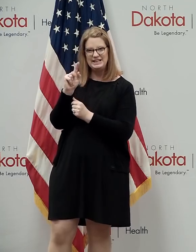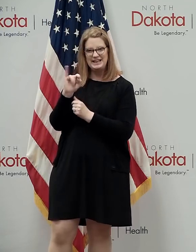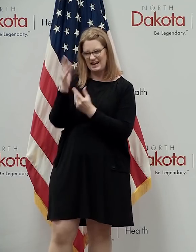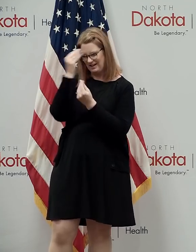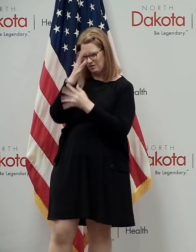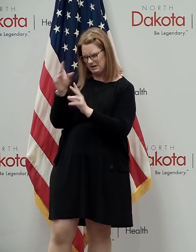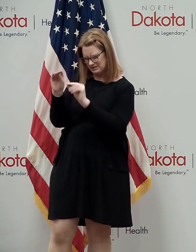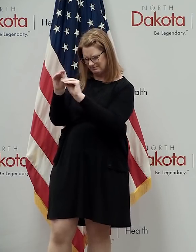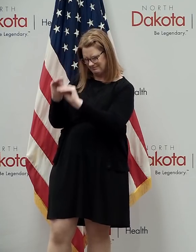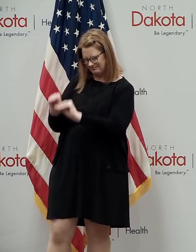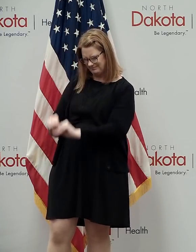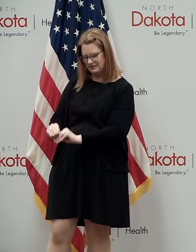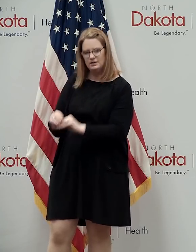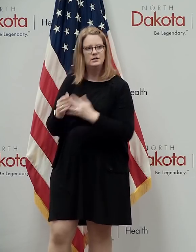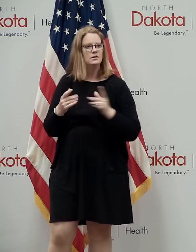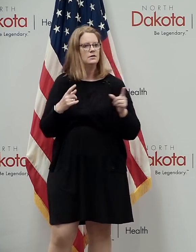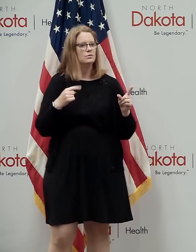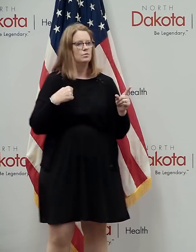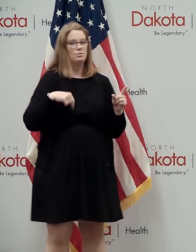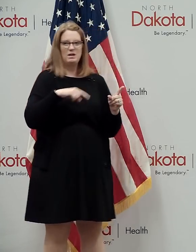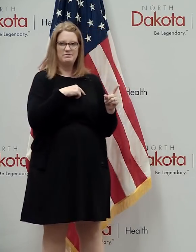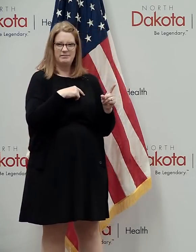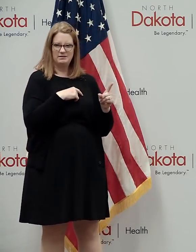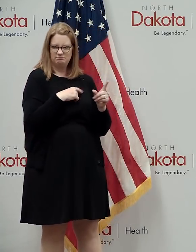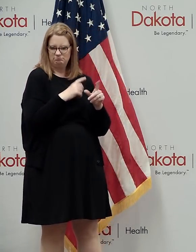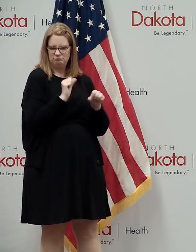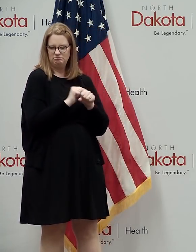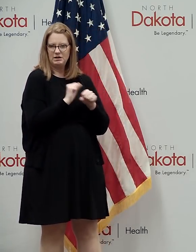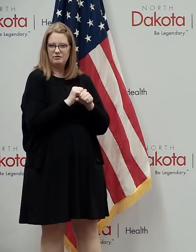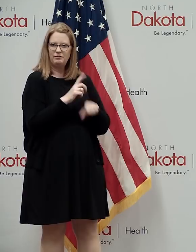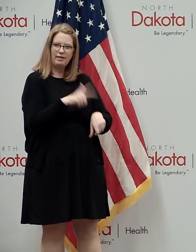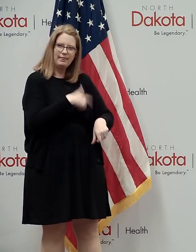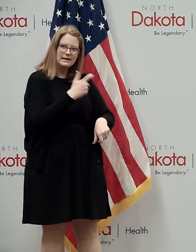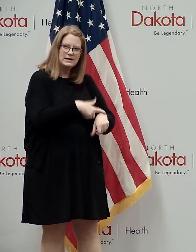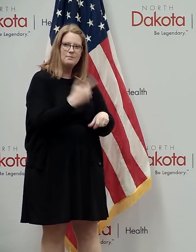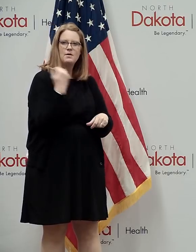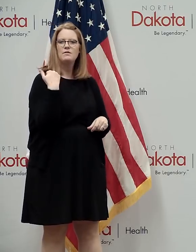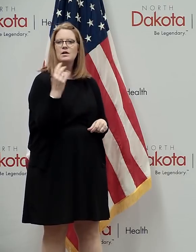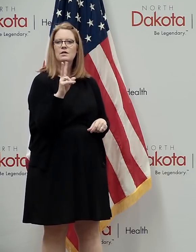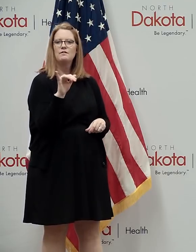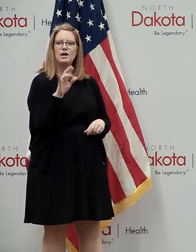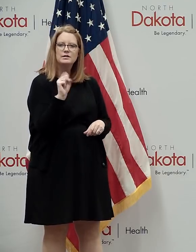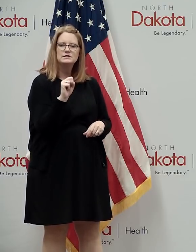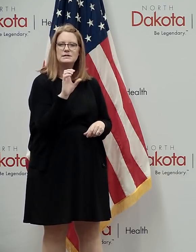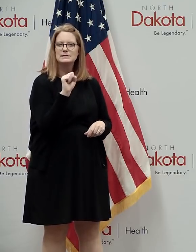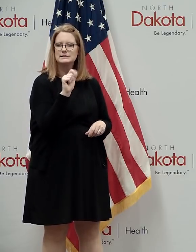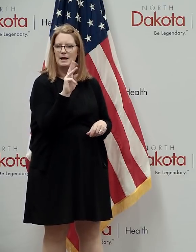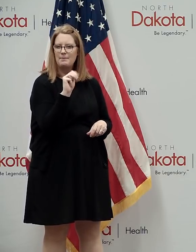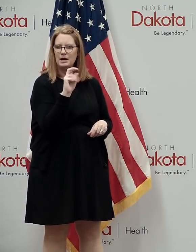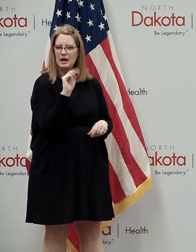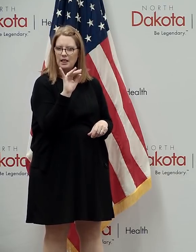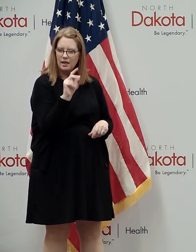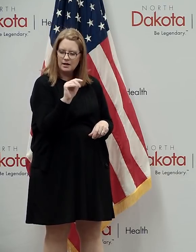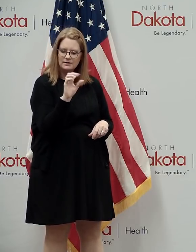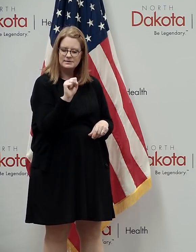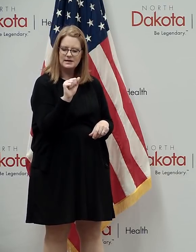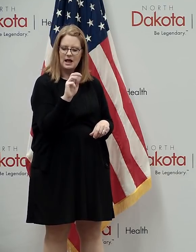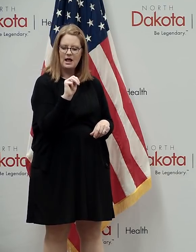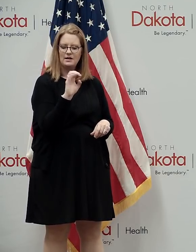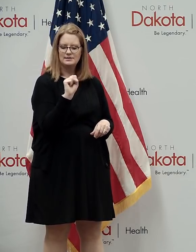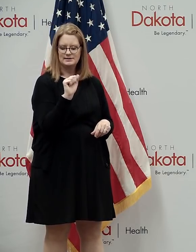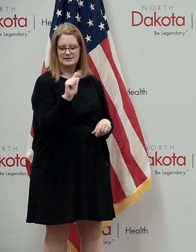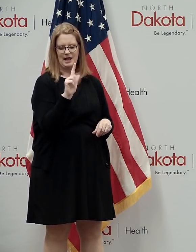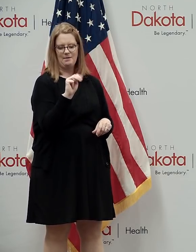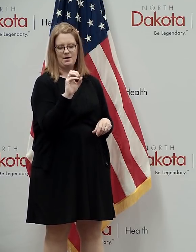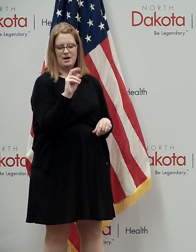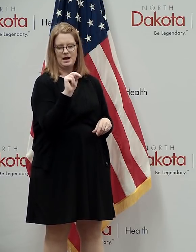actually been doing whole genome sequencing for a long time. We previously were doing it on viruses like Salmonella and E. coli, which helped us monitor